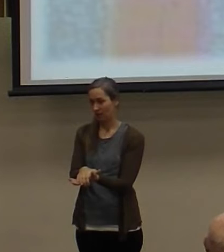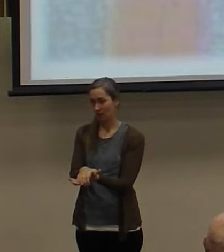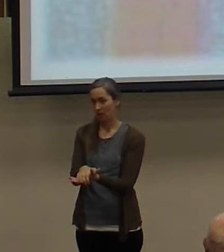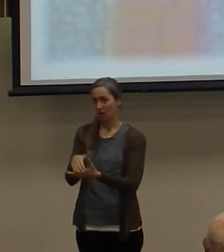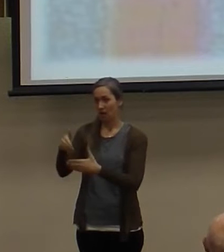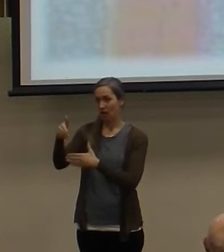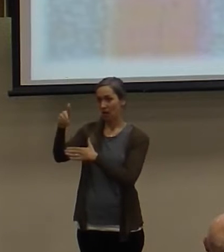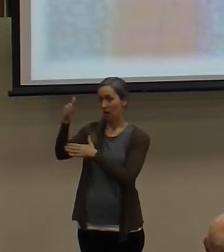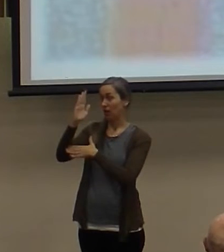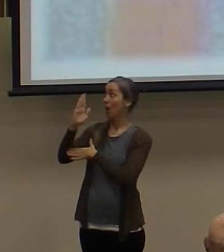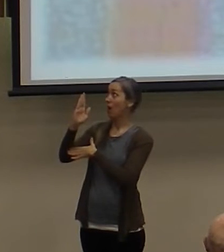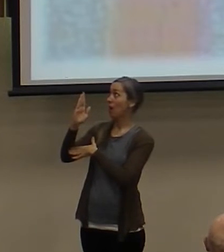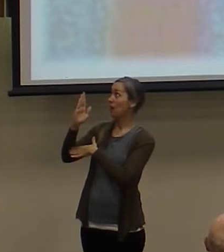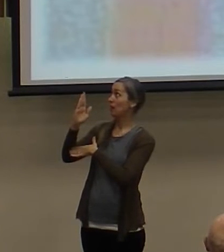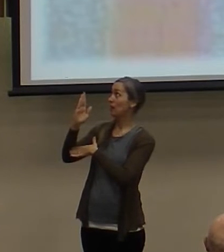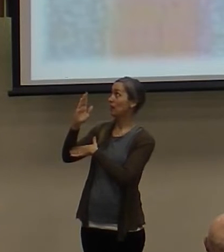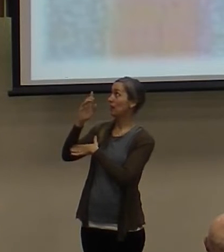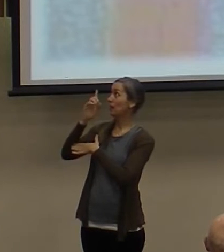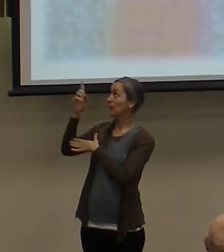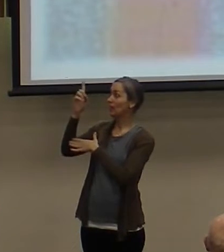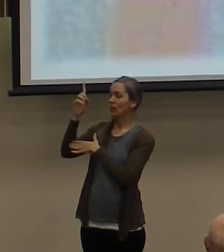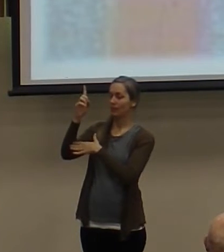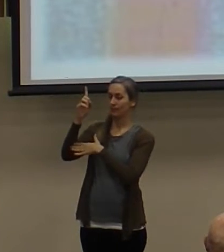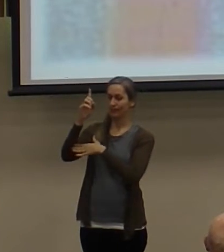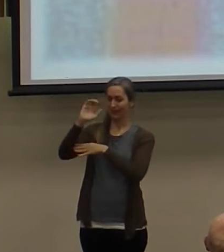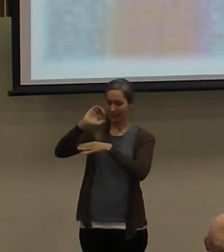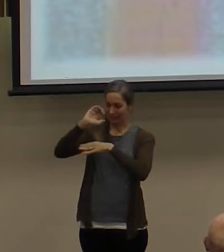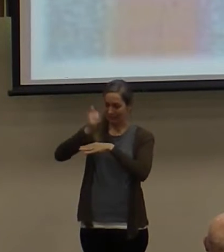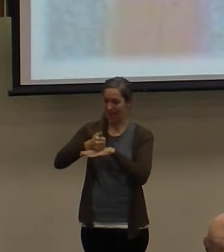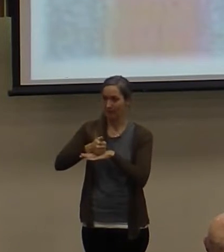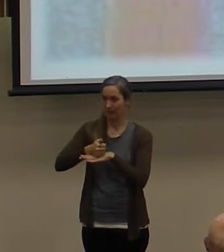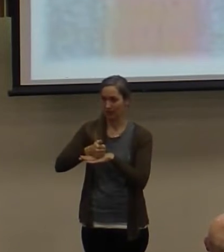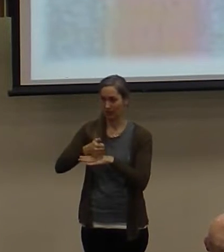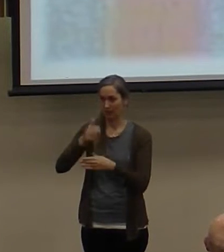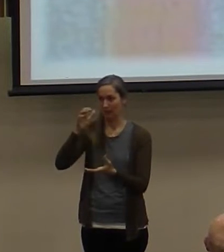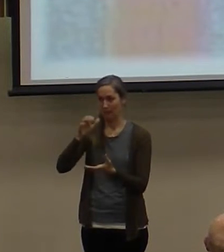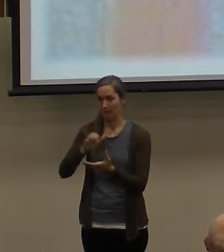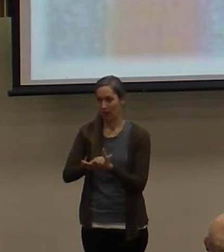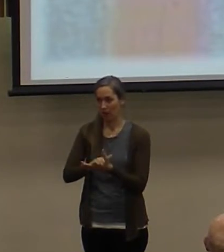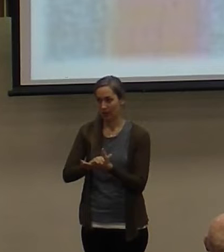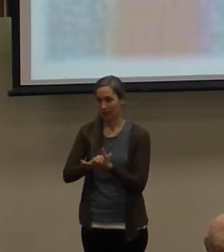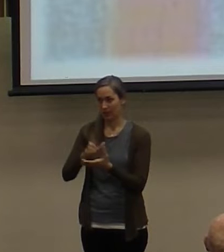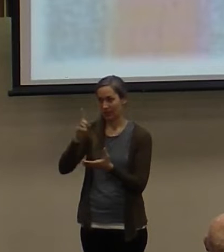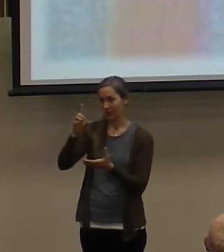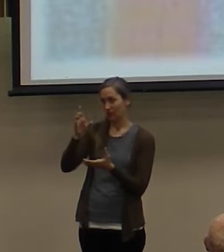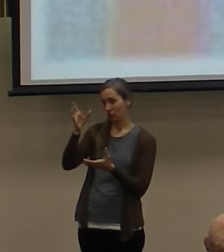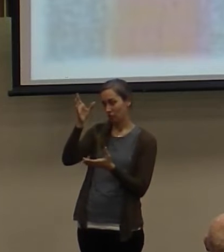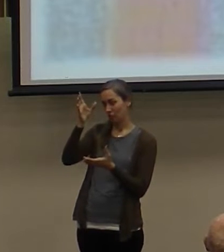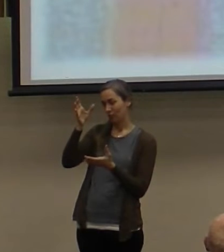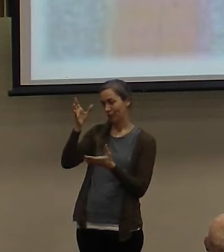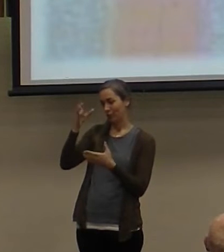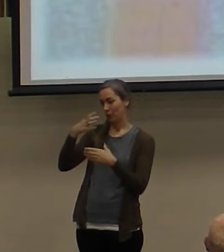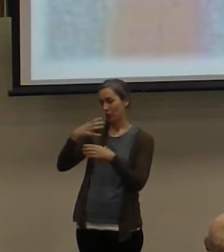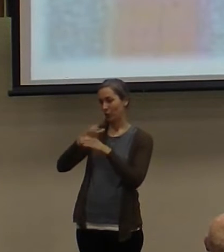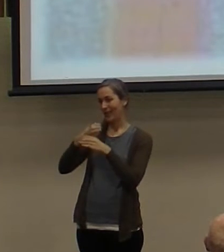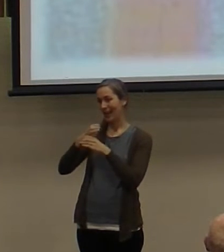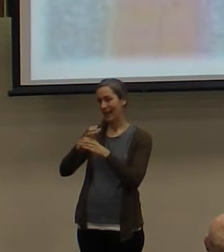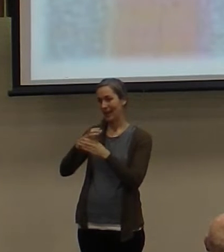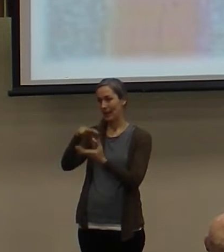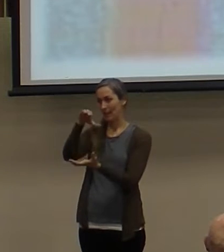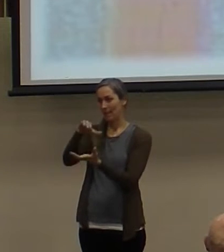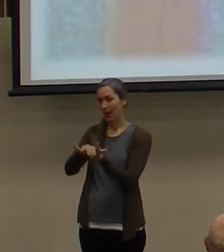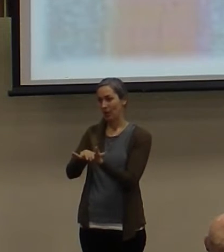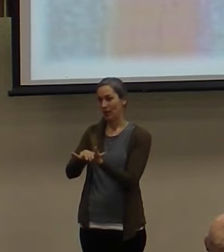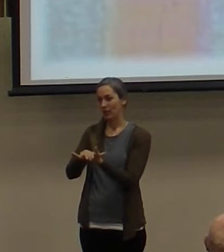God is the author of marriage, and he created the institution to be a blessing. That's why Proverbs tells